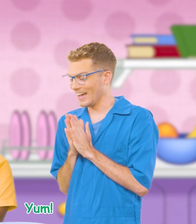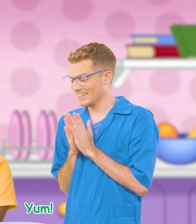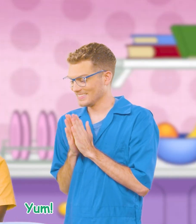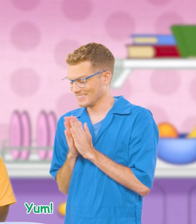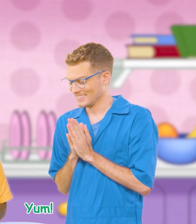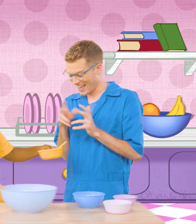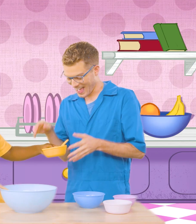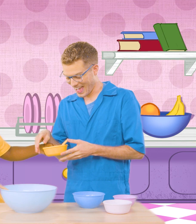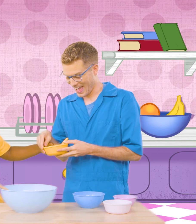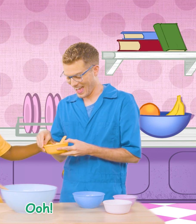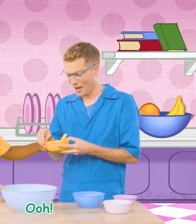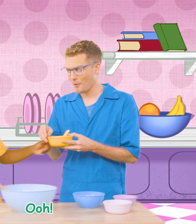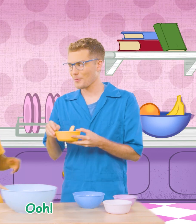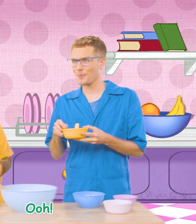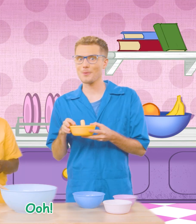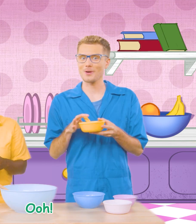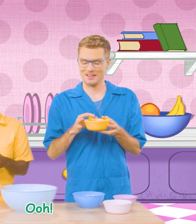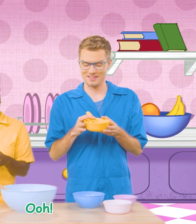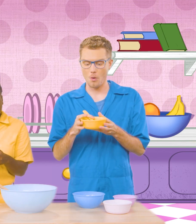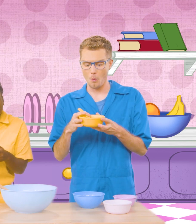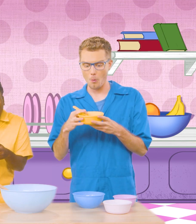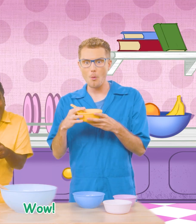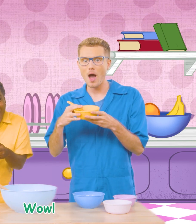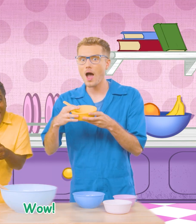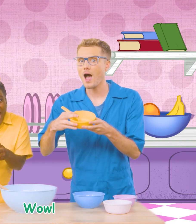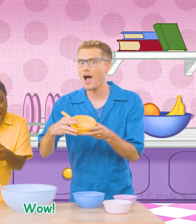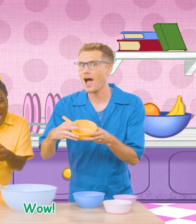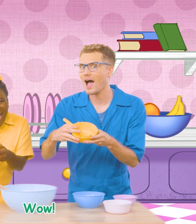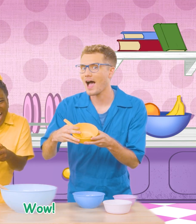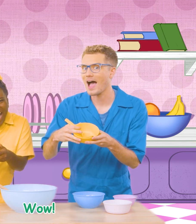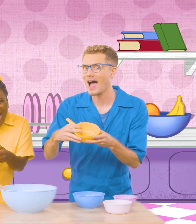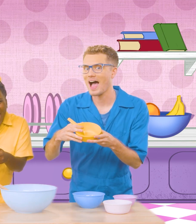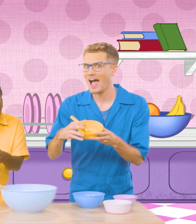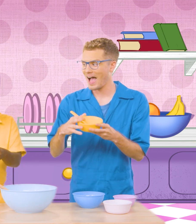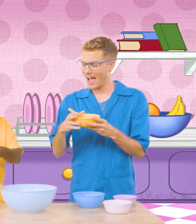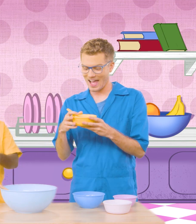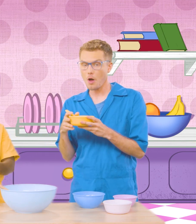Yum! Ooh! Wow! Ooh!